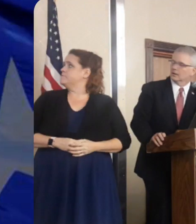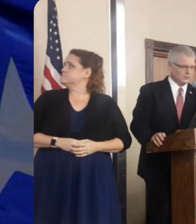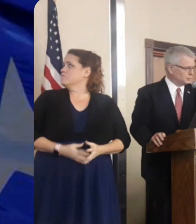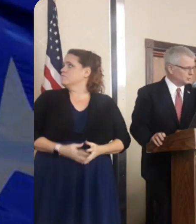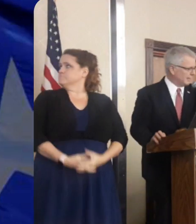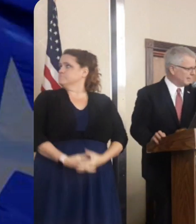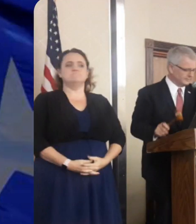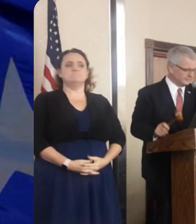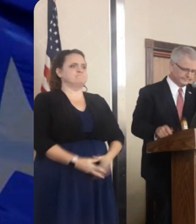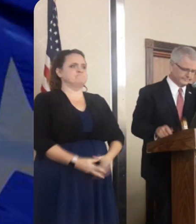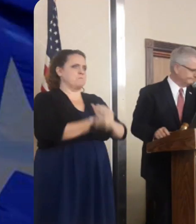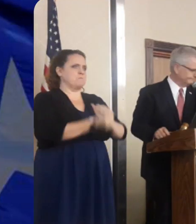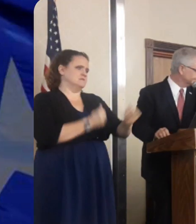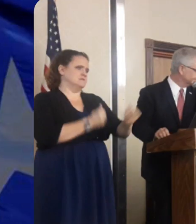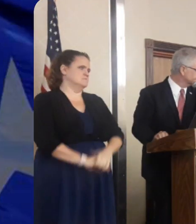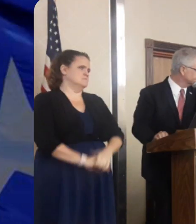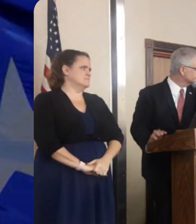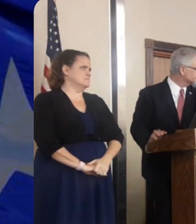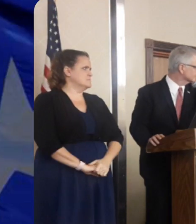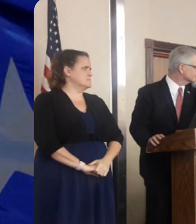motion passes.